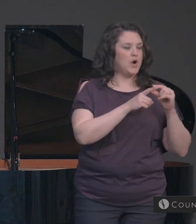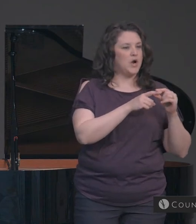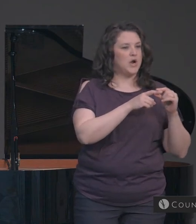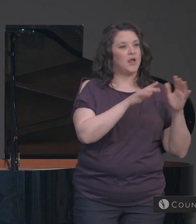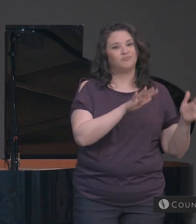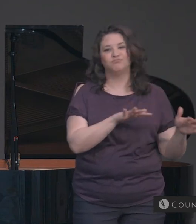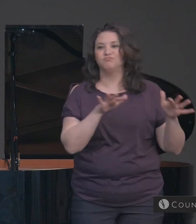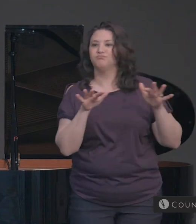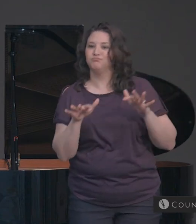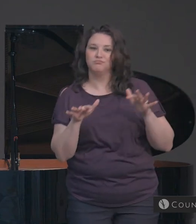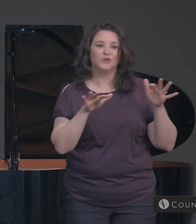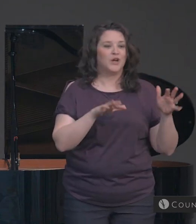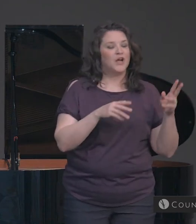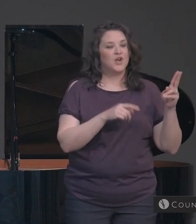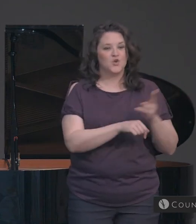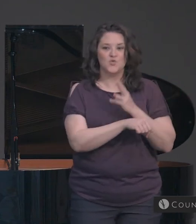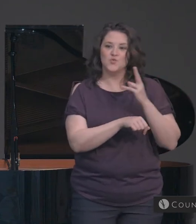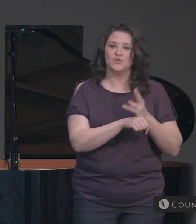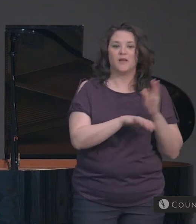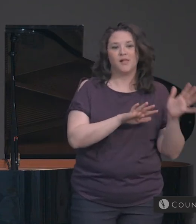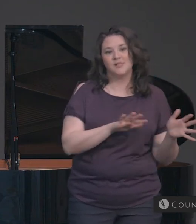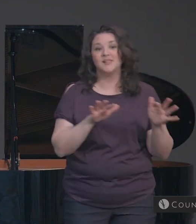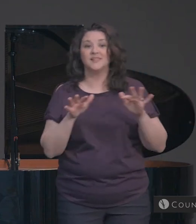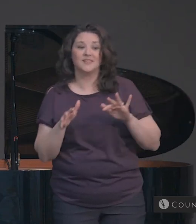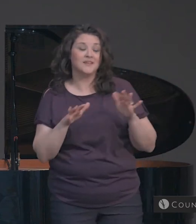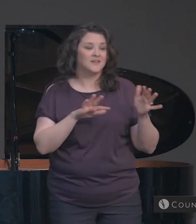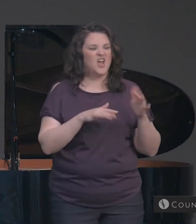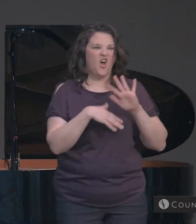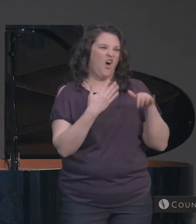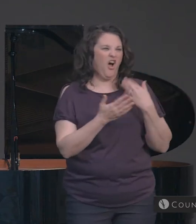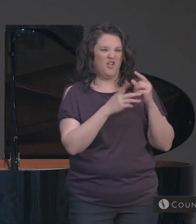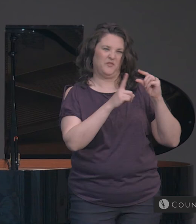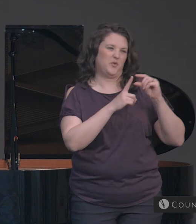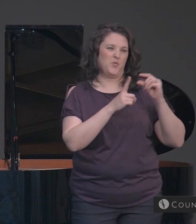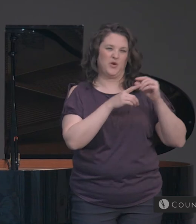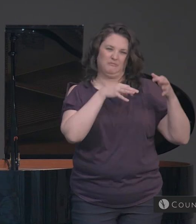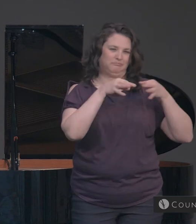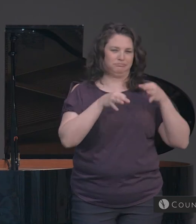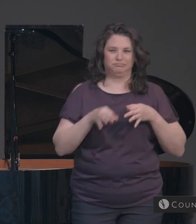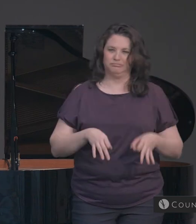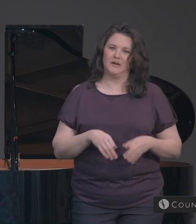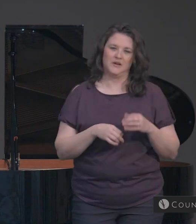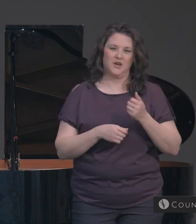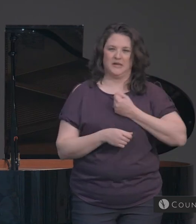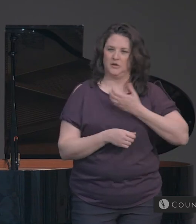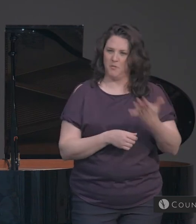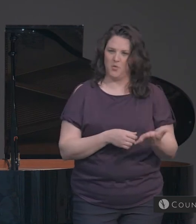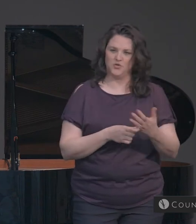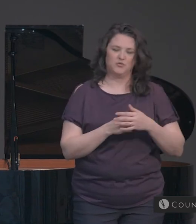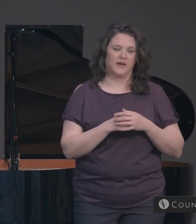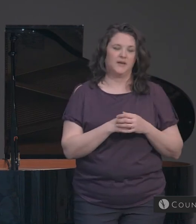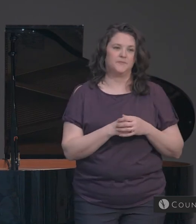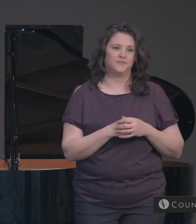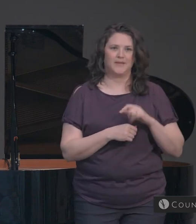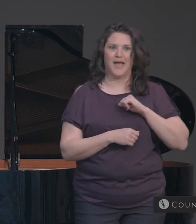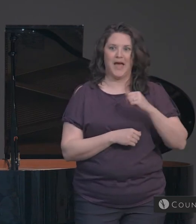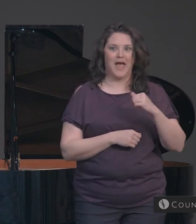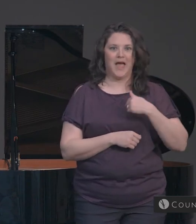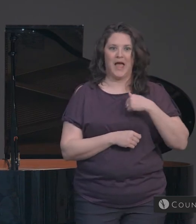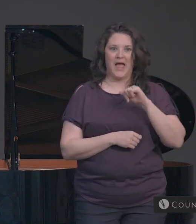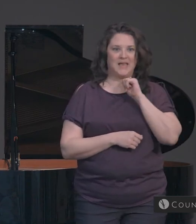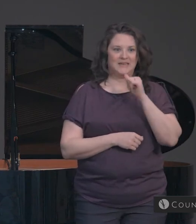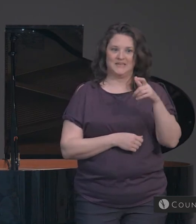pentameter or, you know, whatever all those other things are that you learned in creative writing. I didn't learn it very